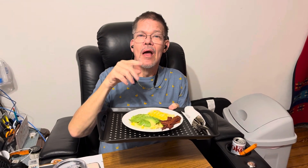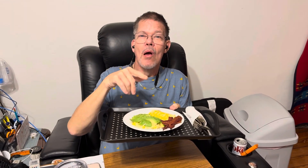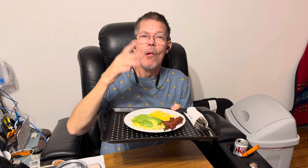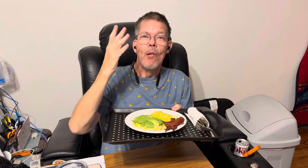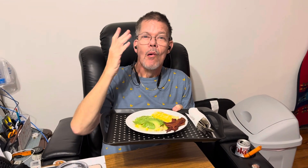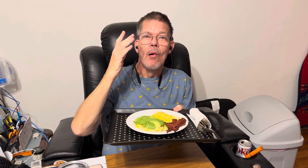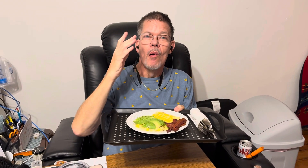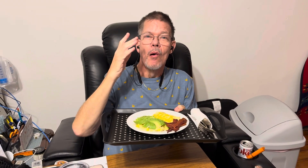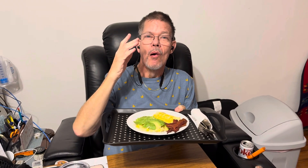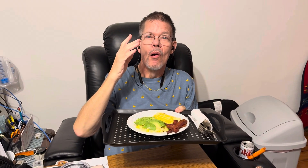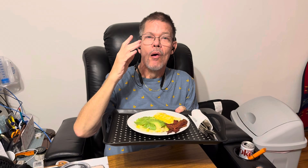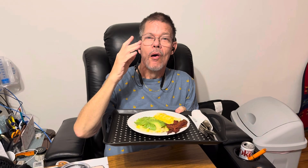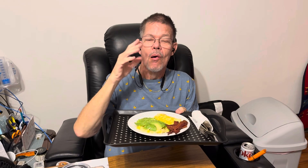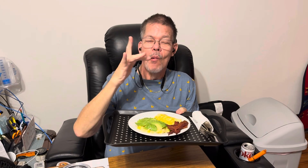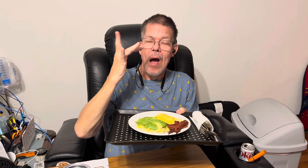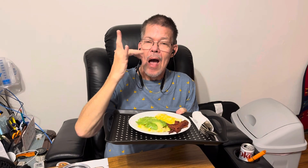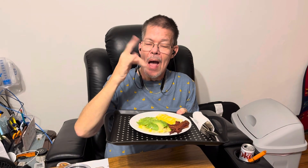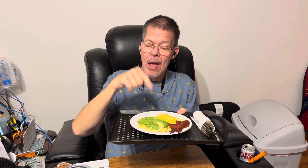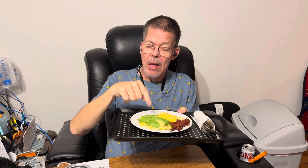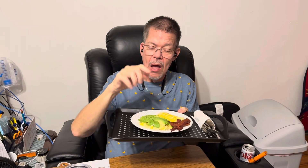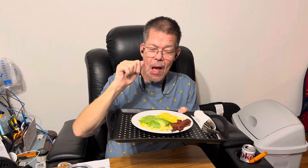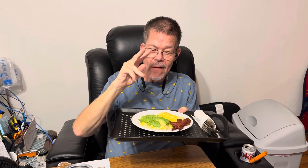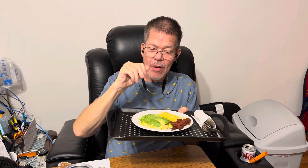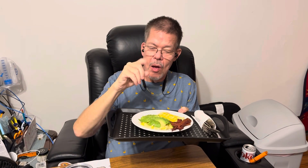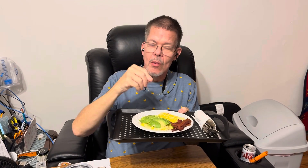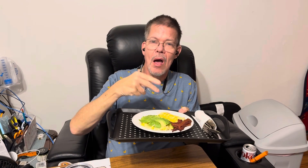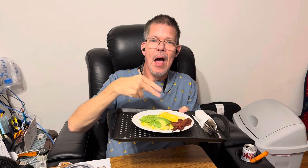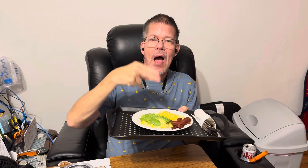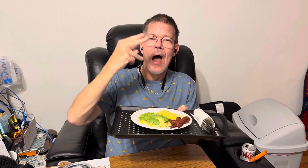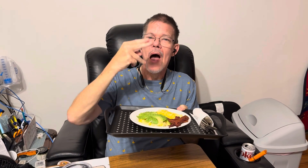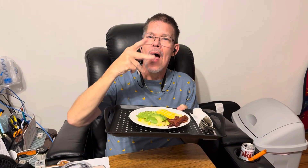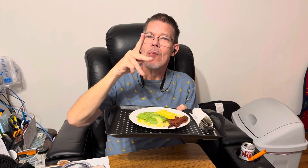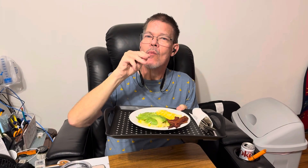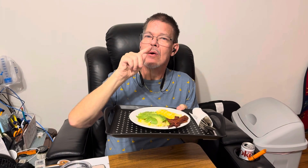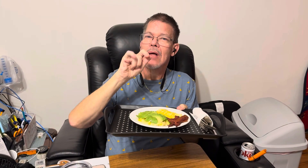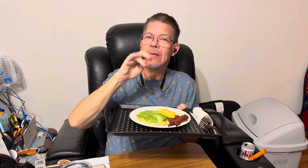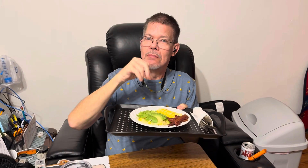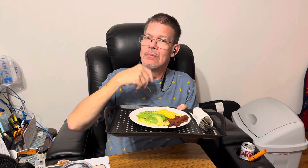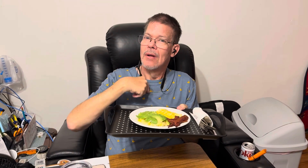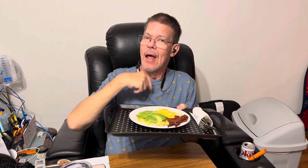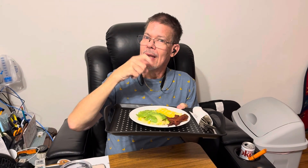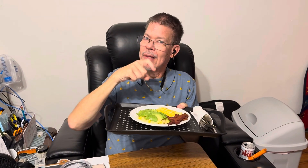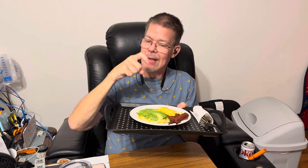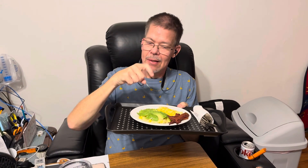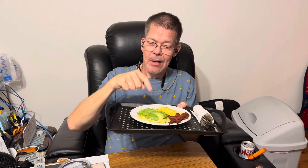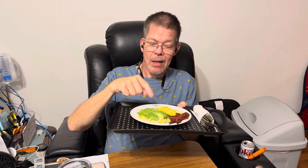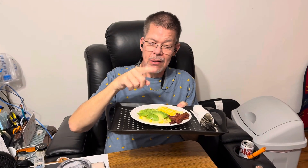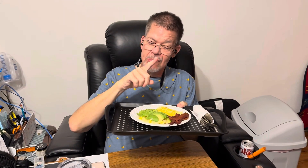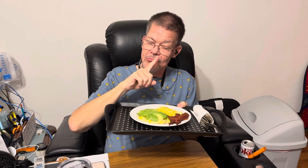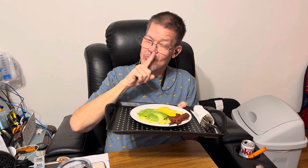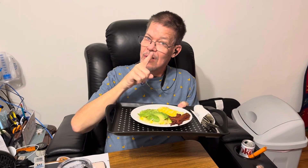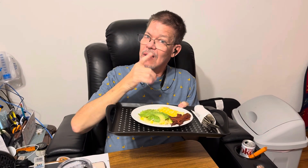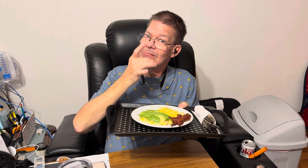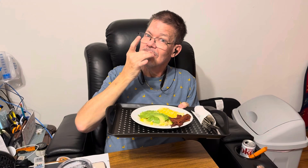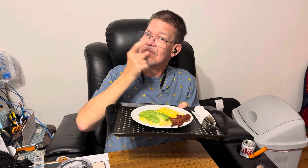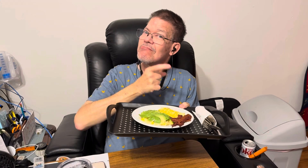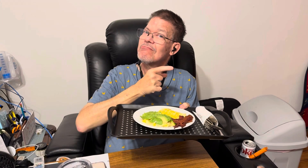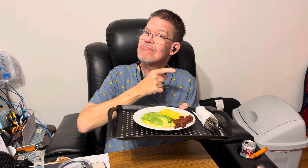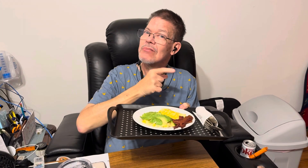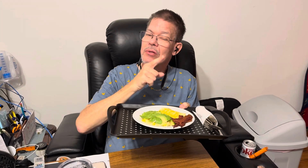Oh, why am I having avocado? because it's high in potassium and I need it. And really, I'm learning